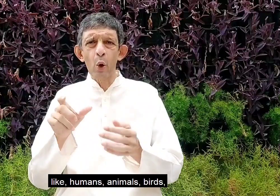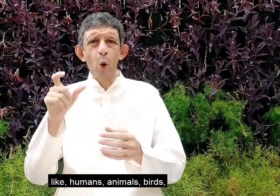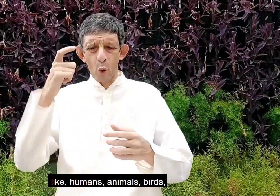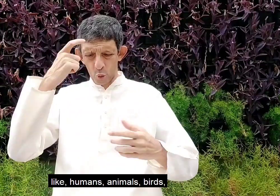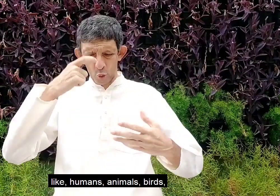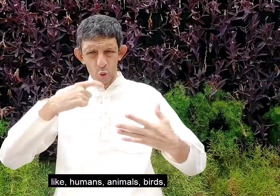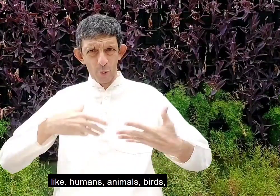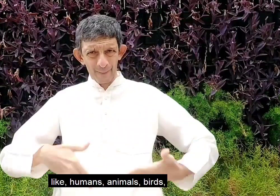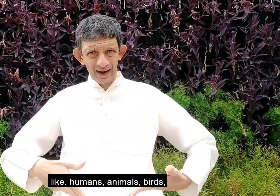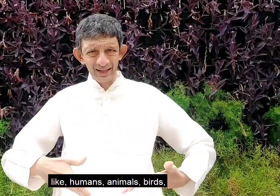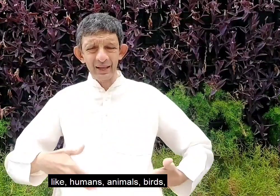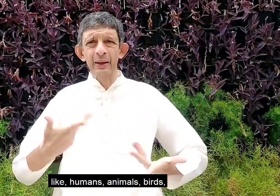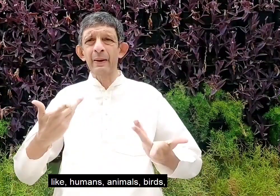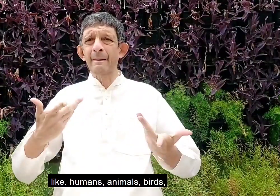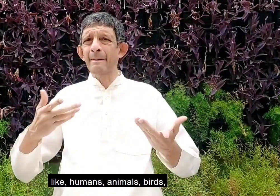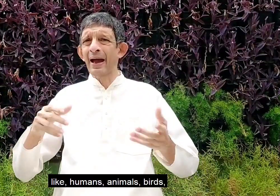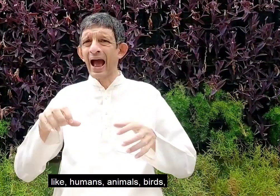Like humans, animals, birds.